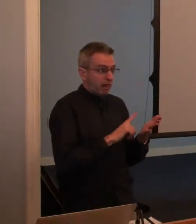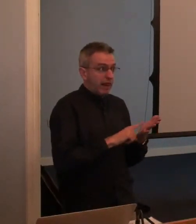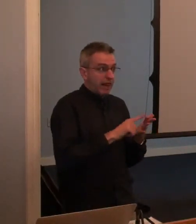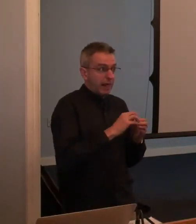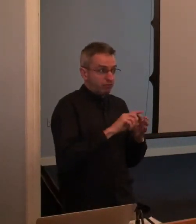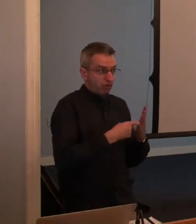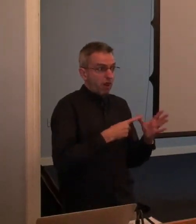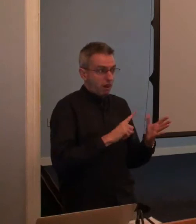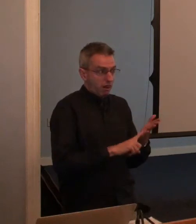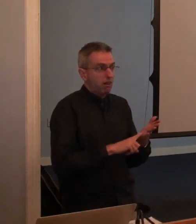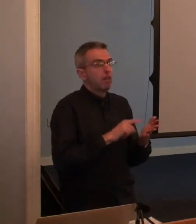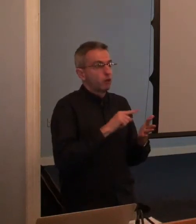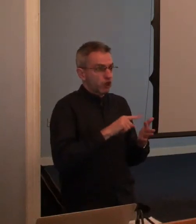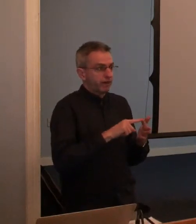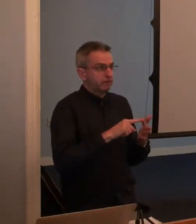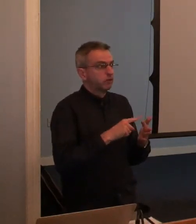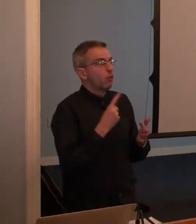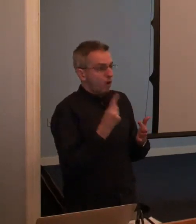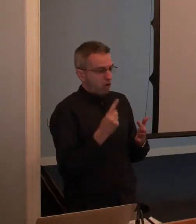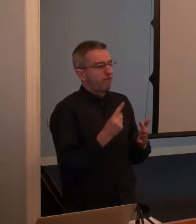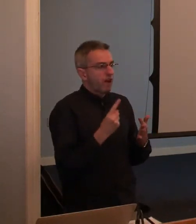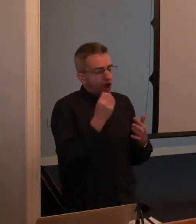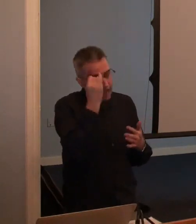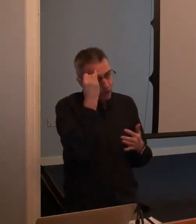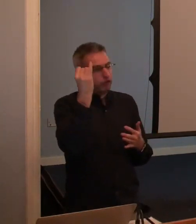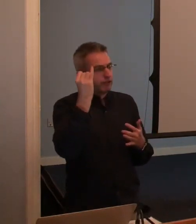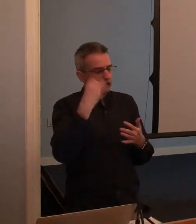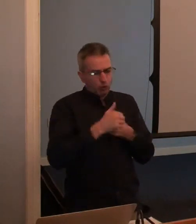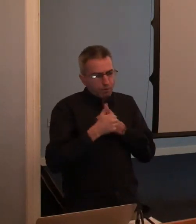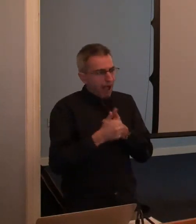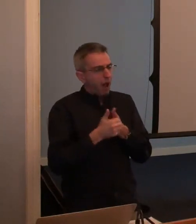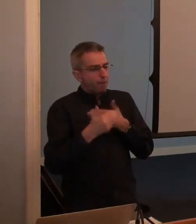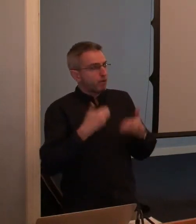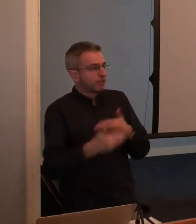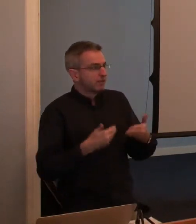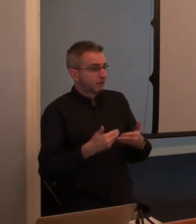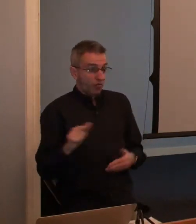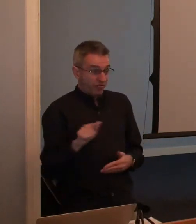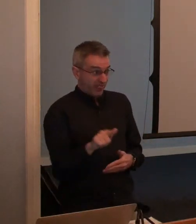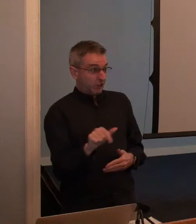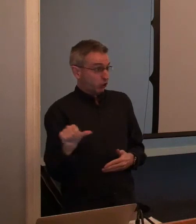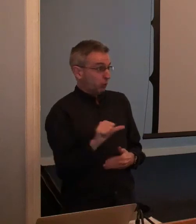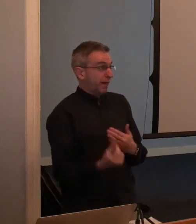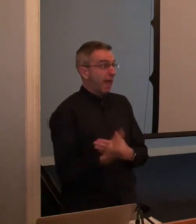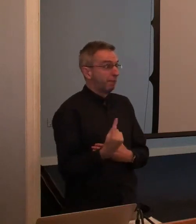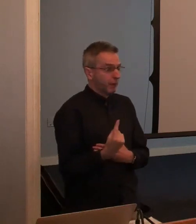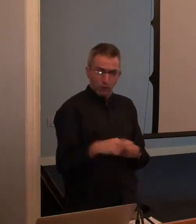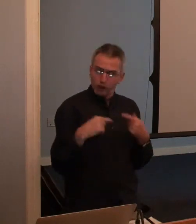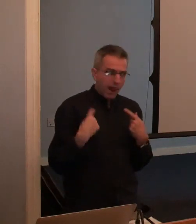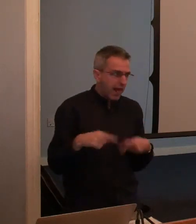moving fast, and liberal eugenics is one of the ideologies that is supporting this process. They're saying